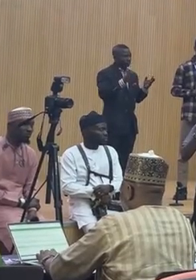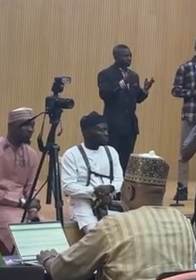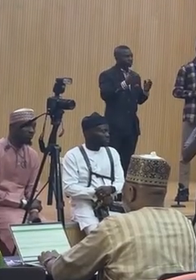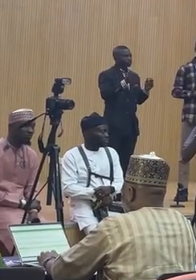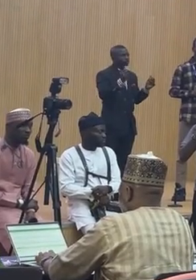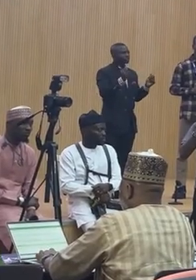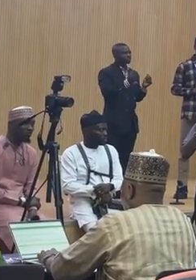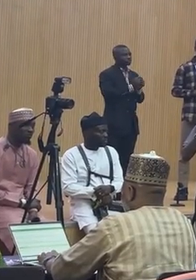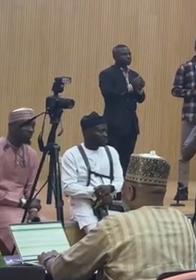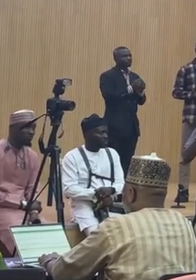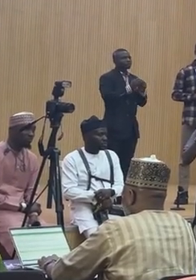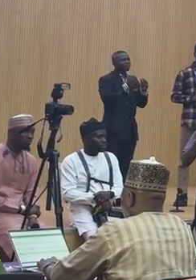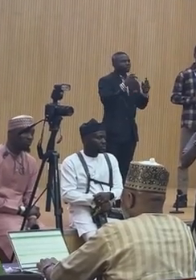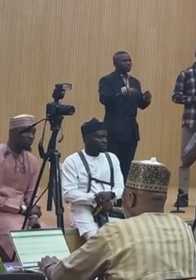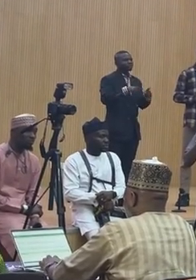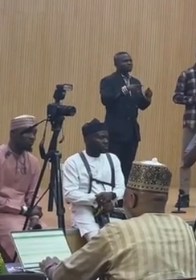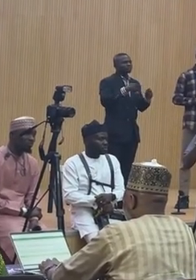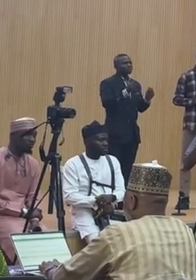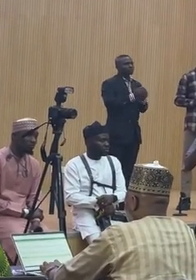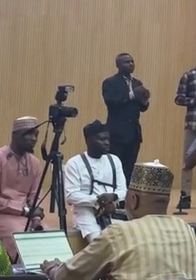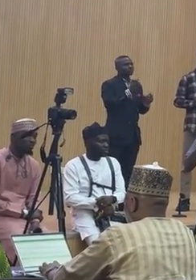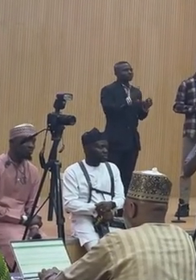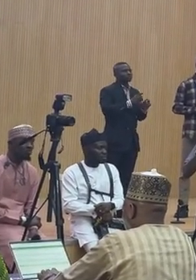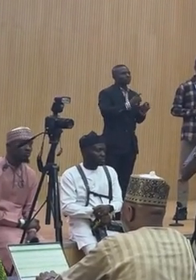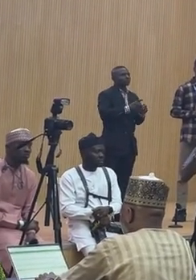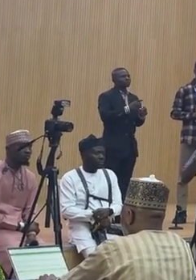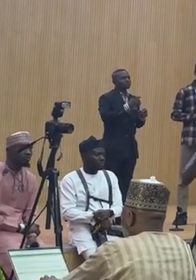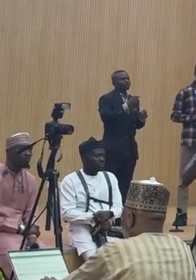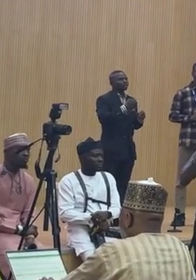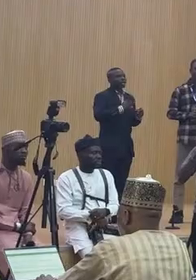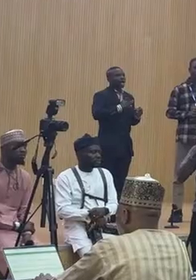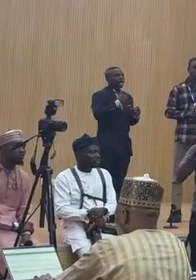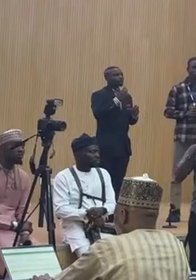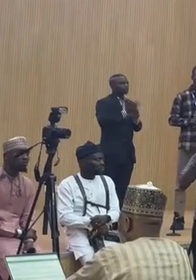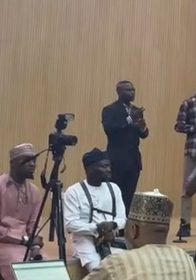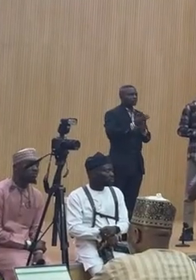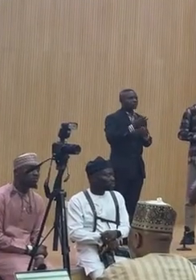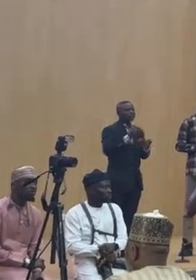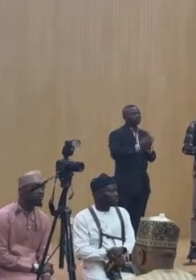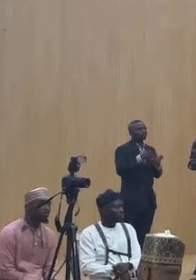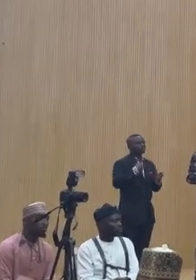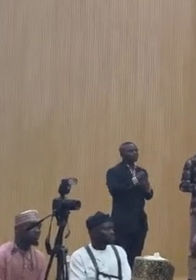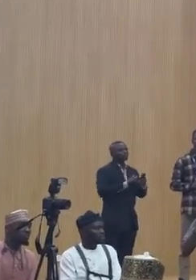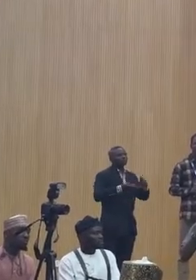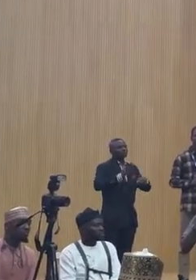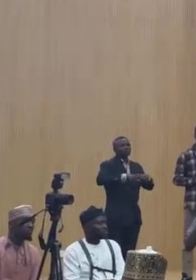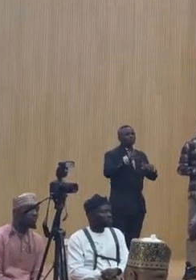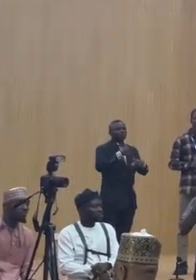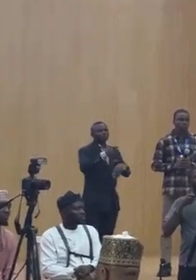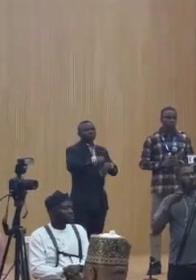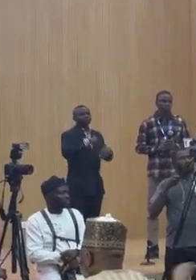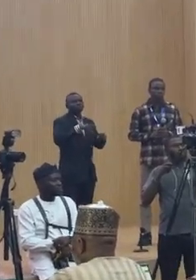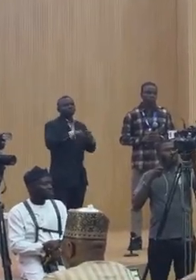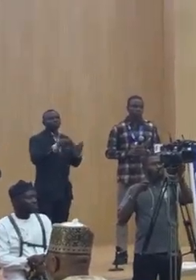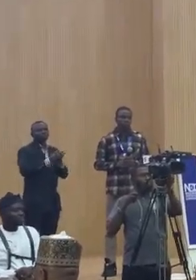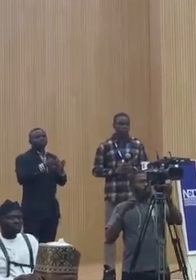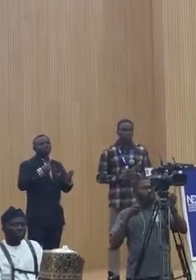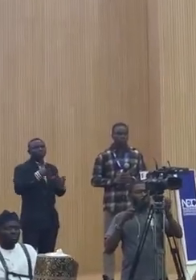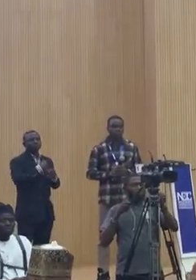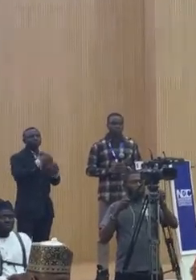issues with people with disabilities. So I'm imploring us that we increase the time so that we can actually,